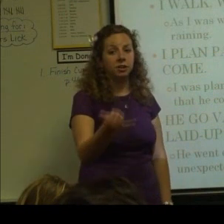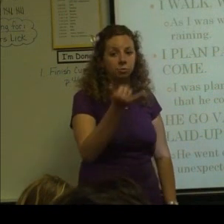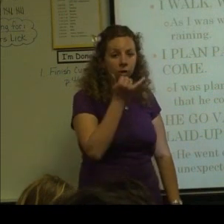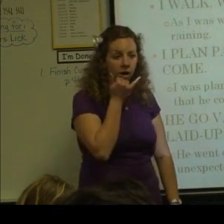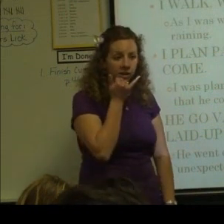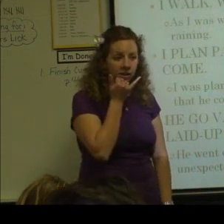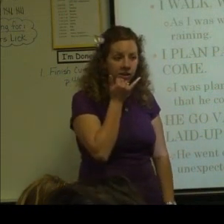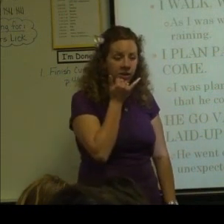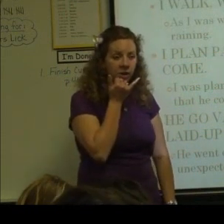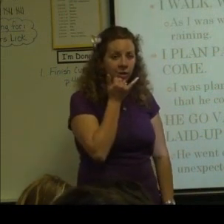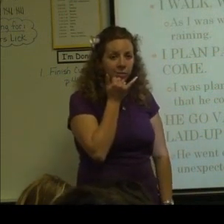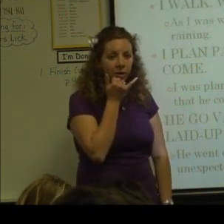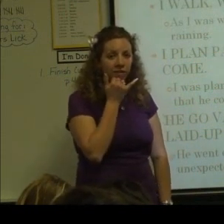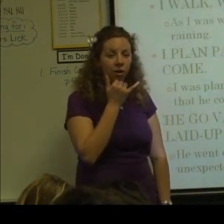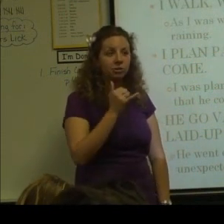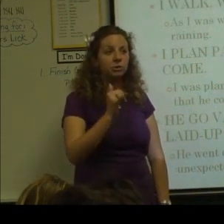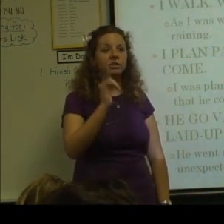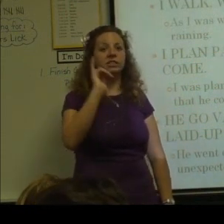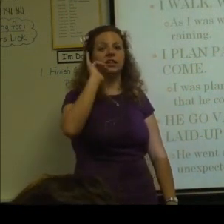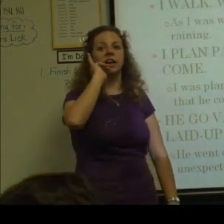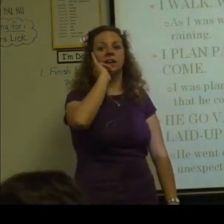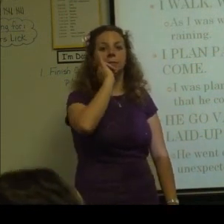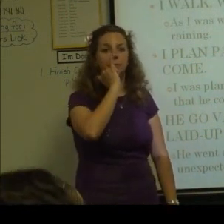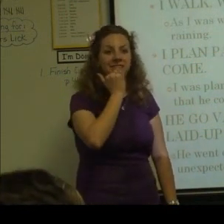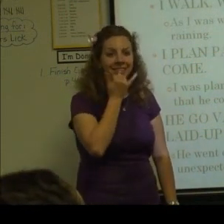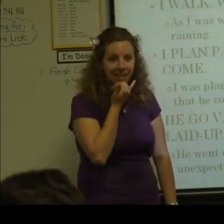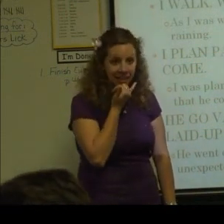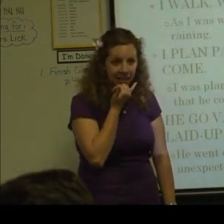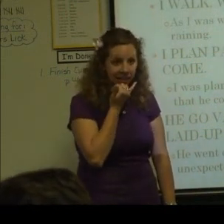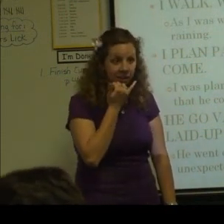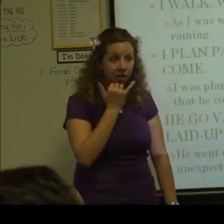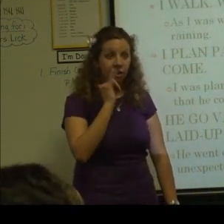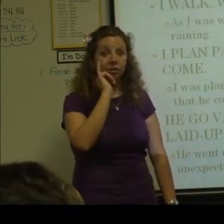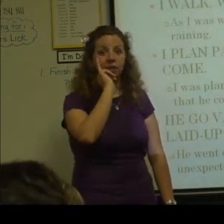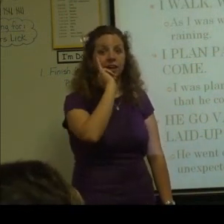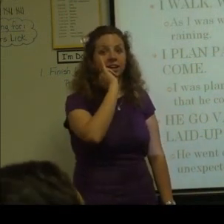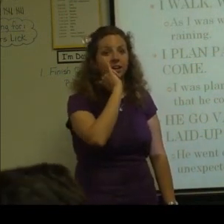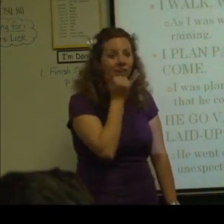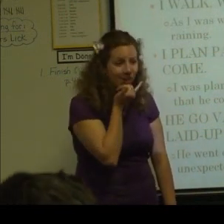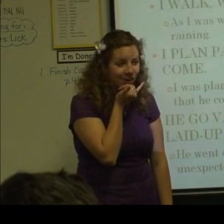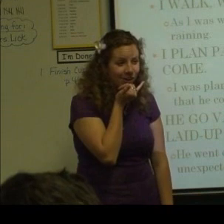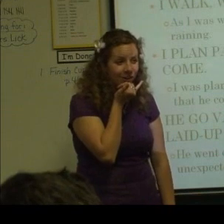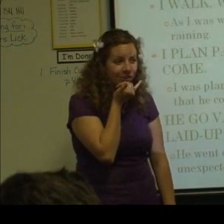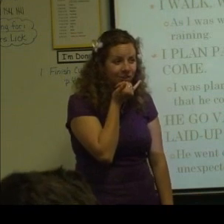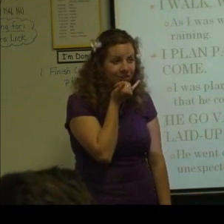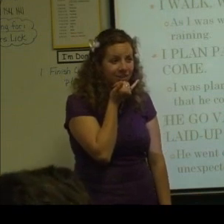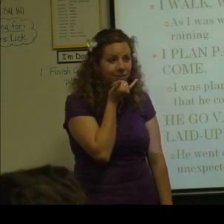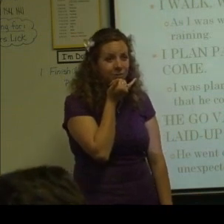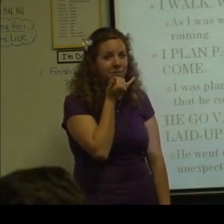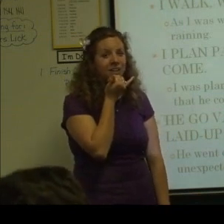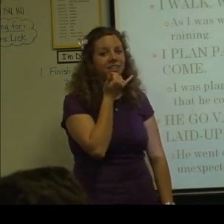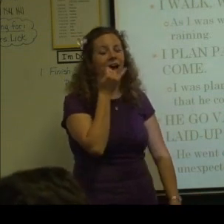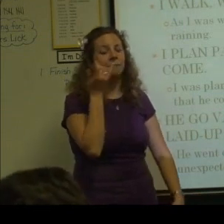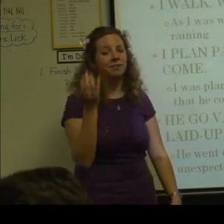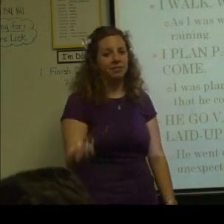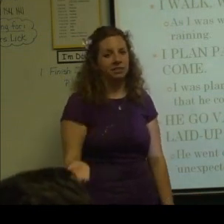sign wrong, but I've also seen like mistake. Like, oh, then there was a mistake that happened, this